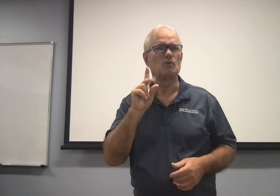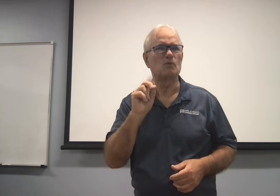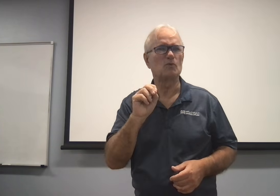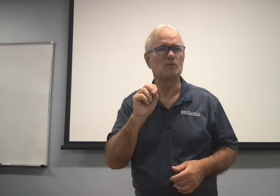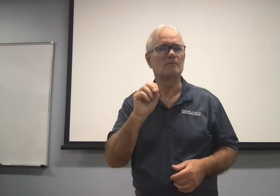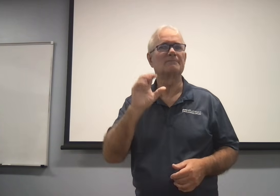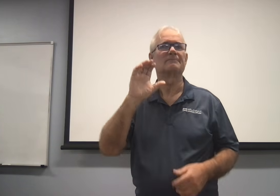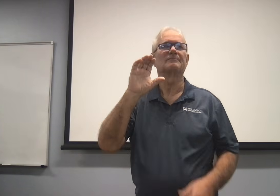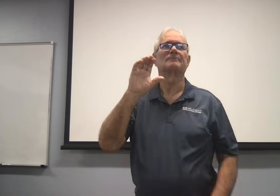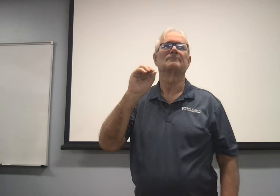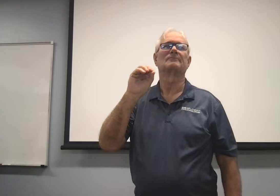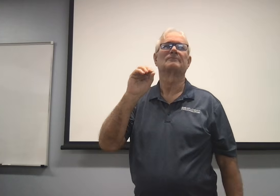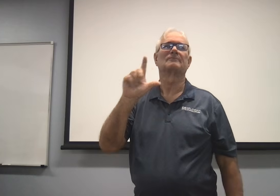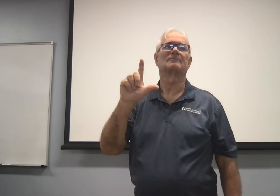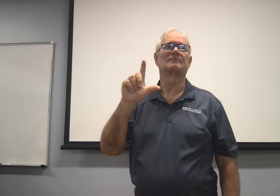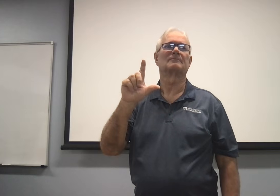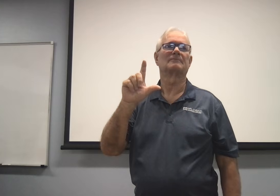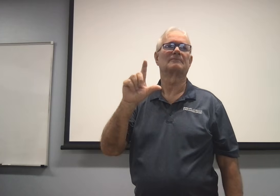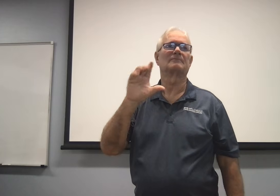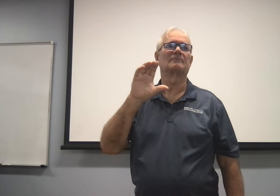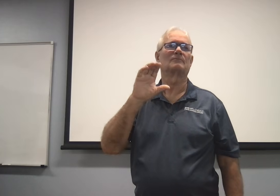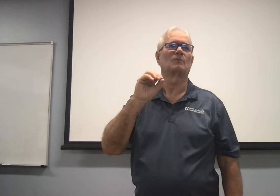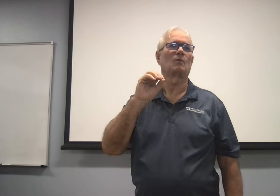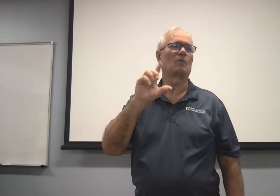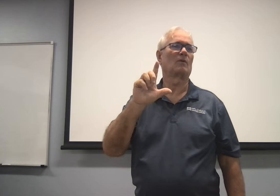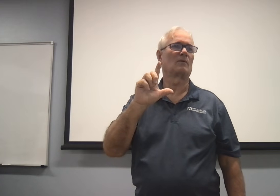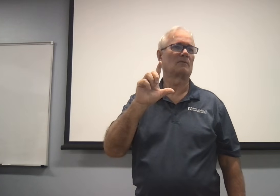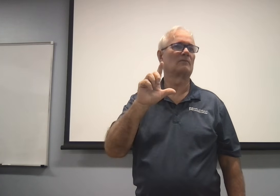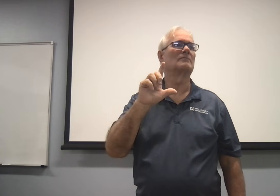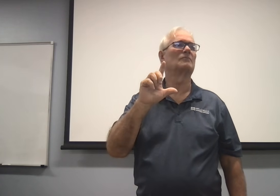this girl, cool.